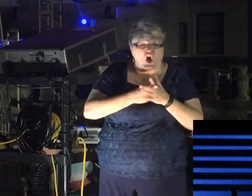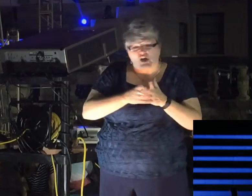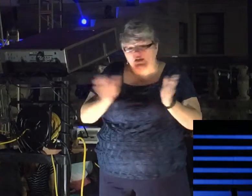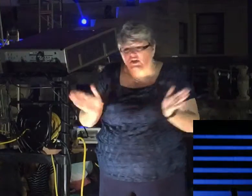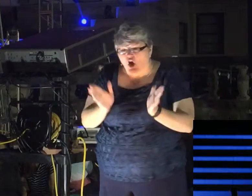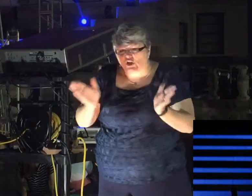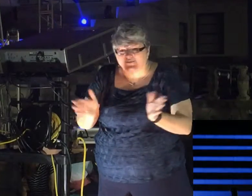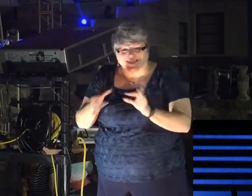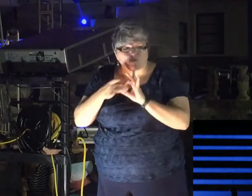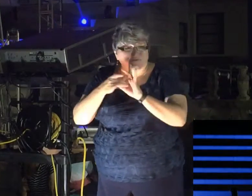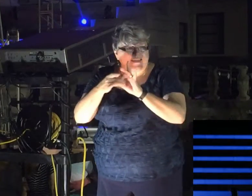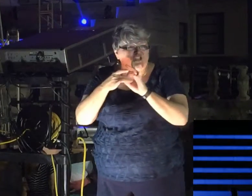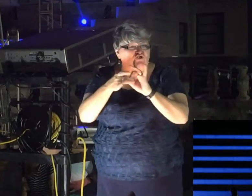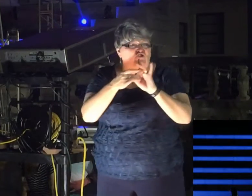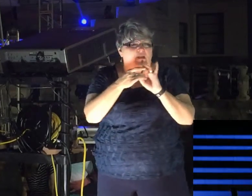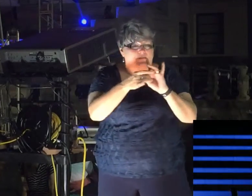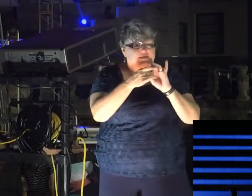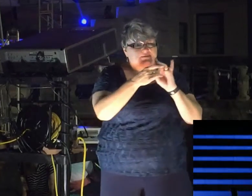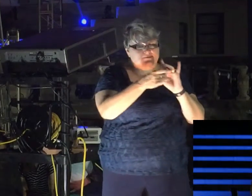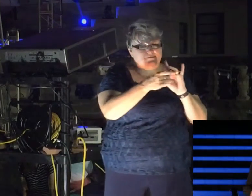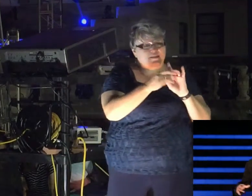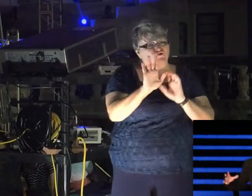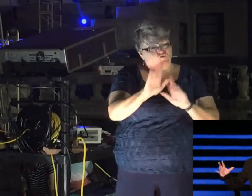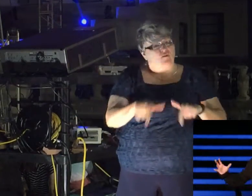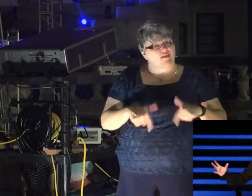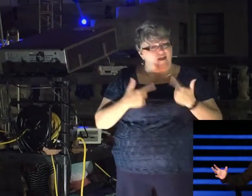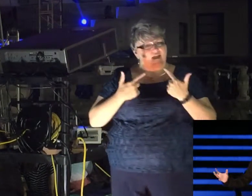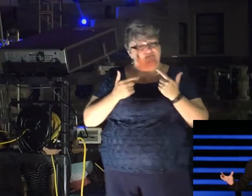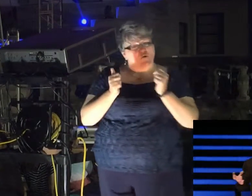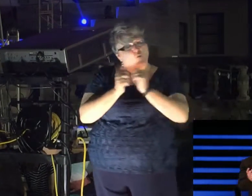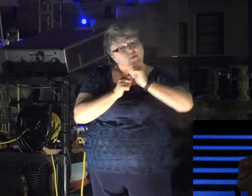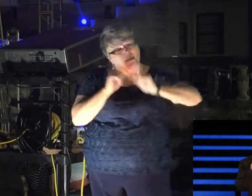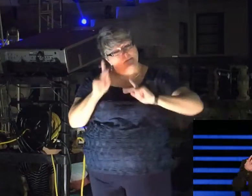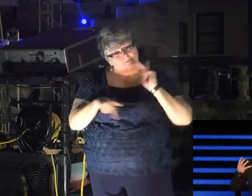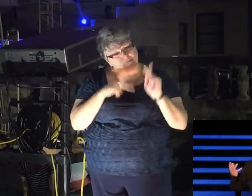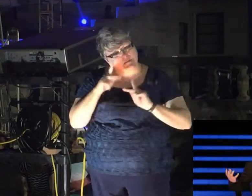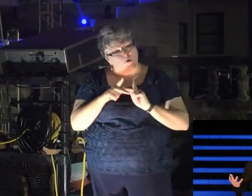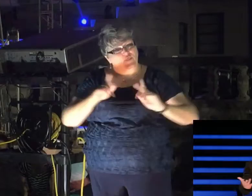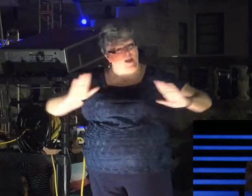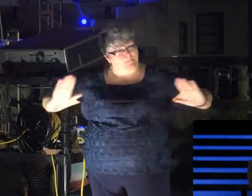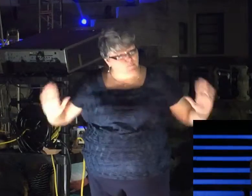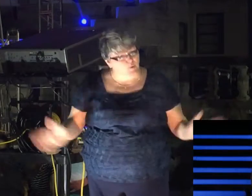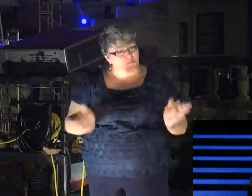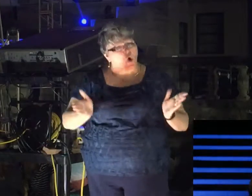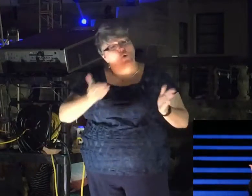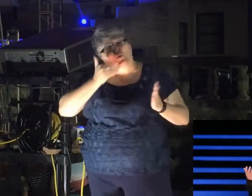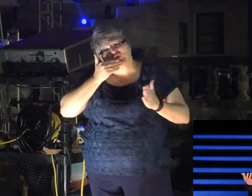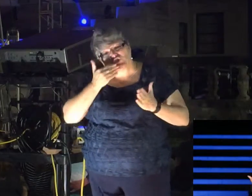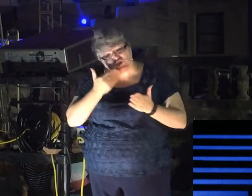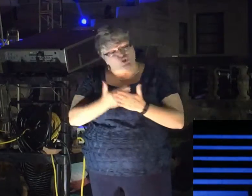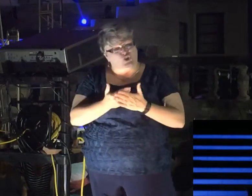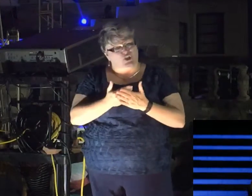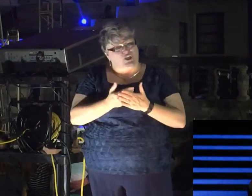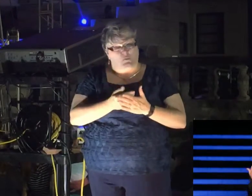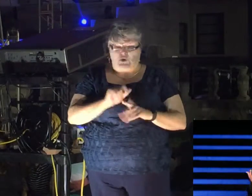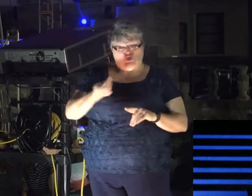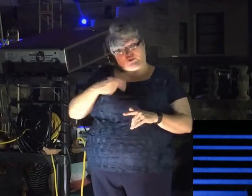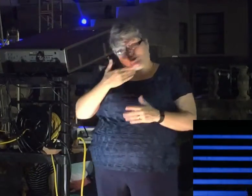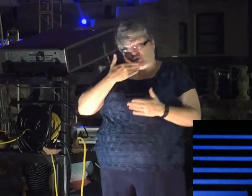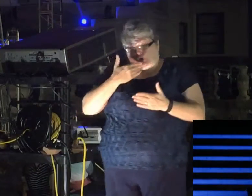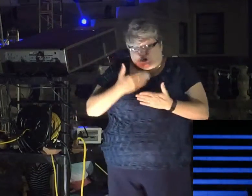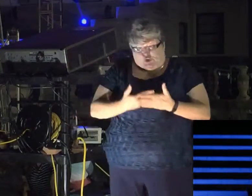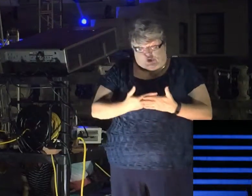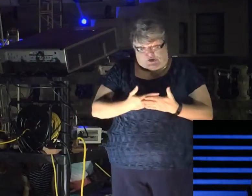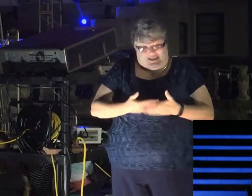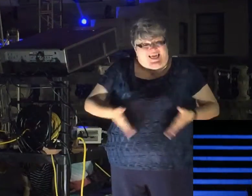start cultivating those kinds of relationships in your life with people that promote in you what's good,